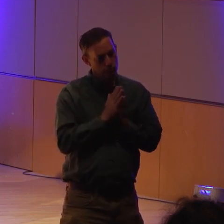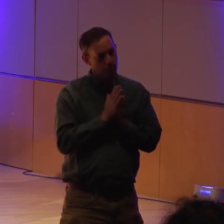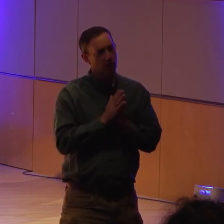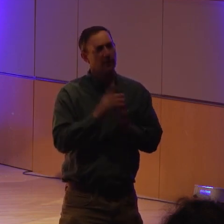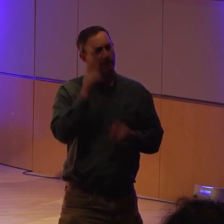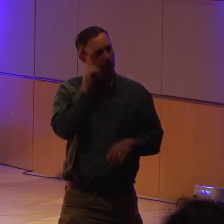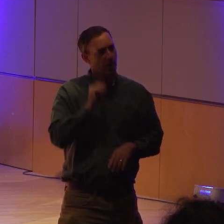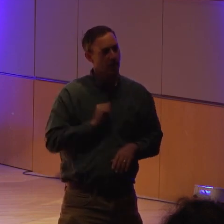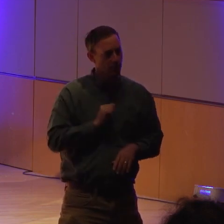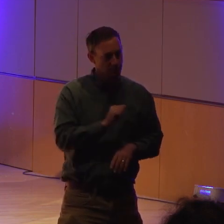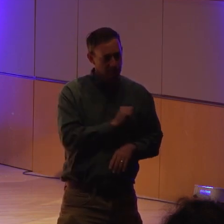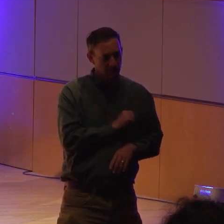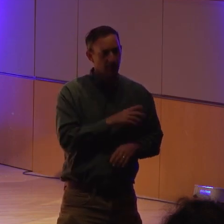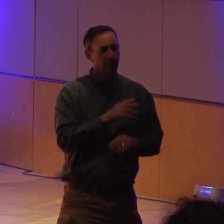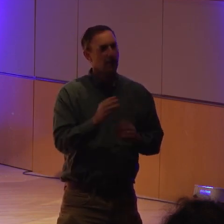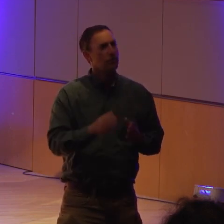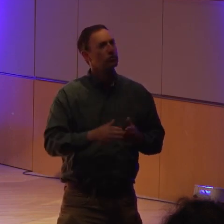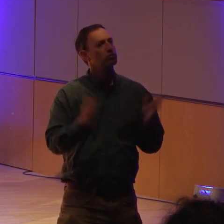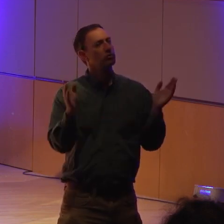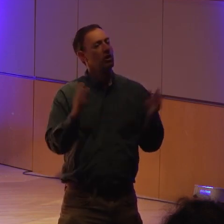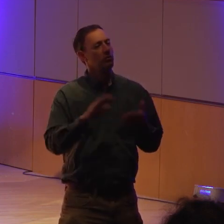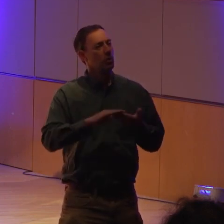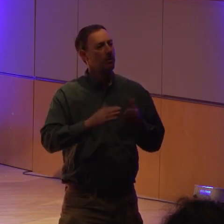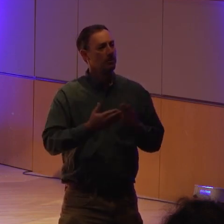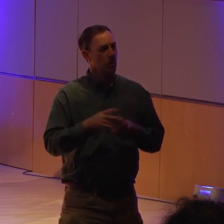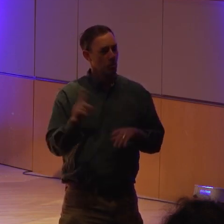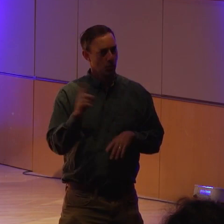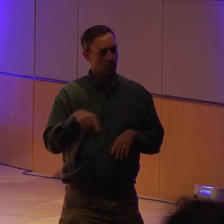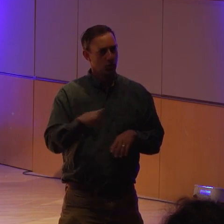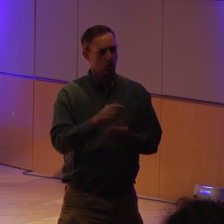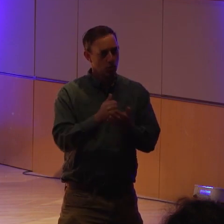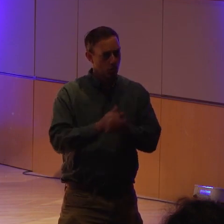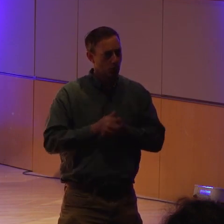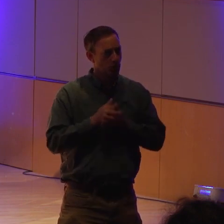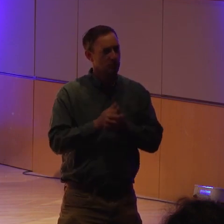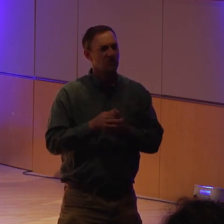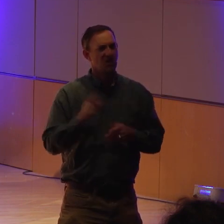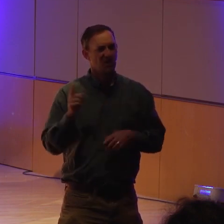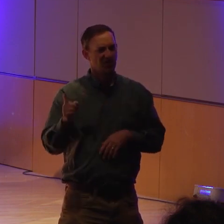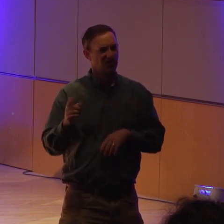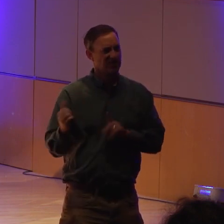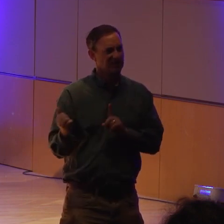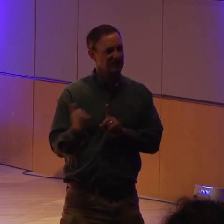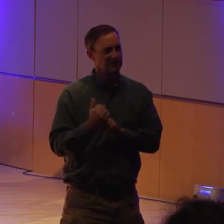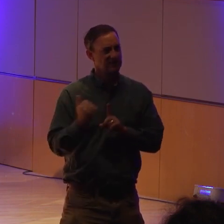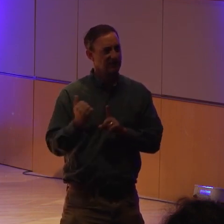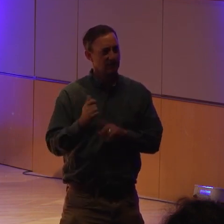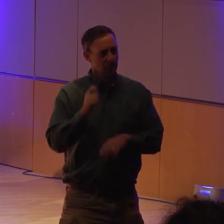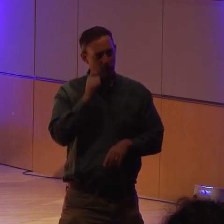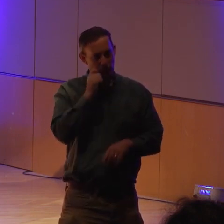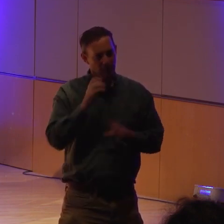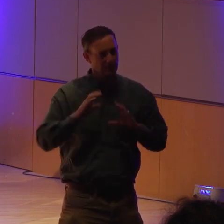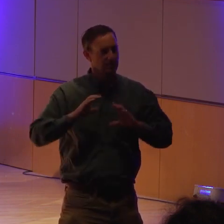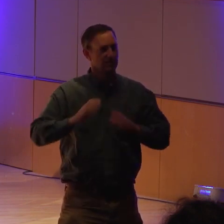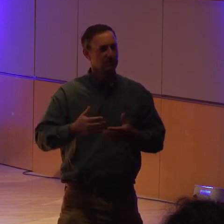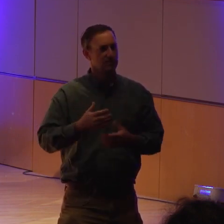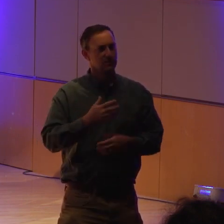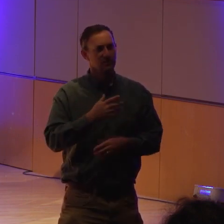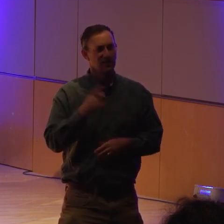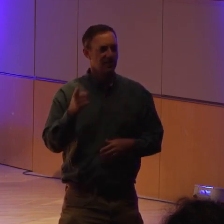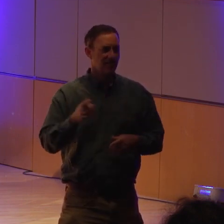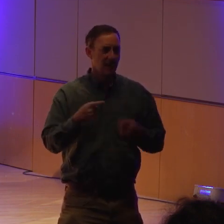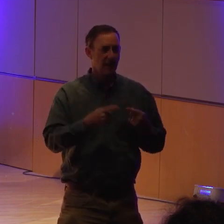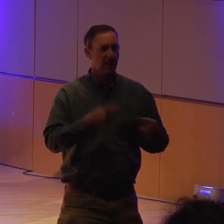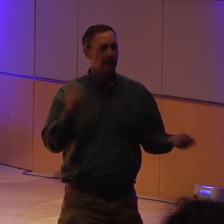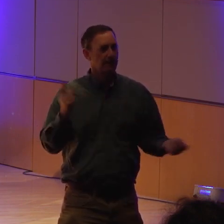connection, for ourselves and for the general community of your worships, that the deceitful race, such hateful enemies and blasphemers of the name of